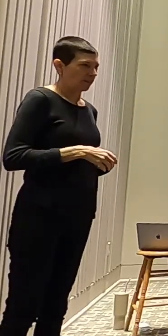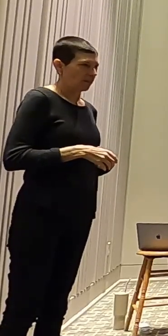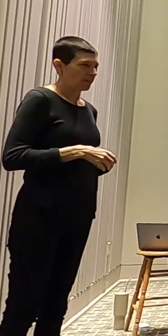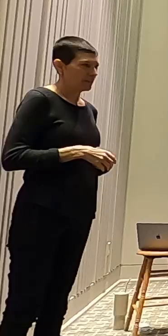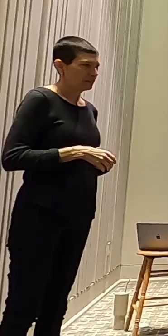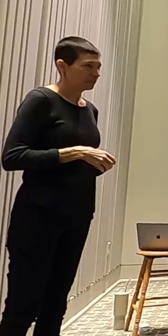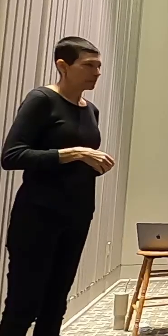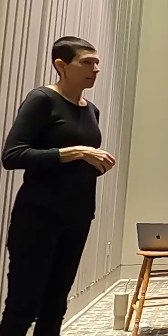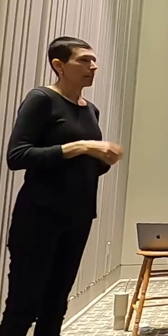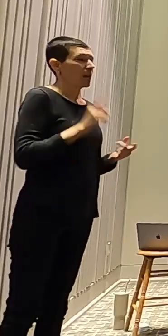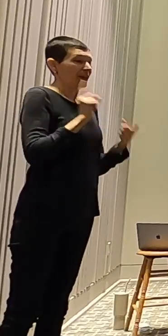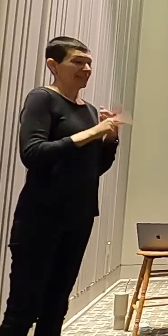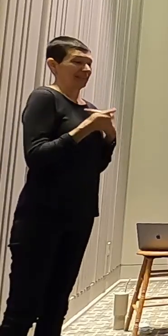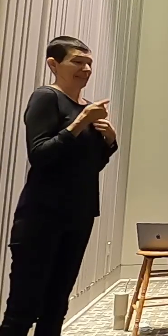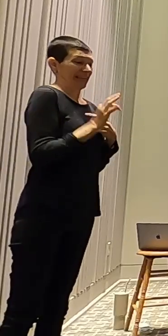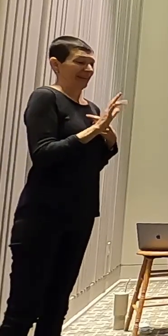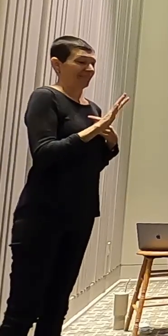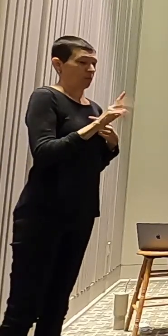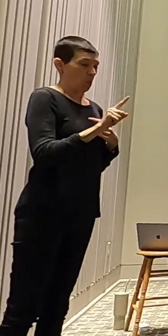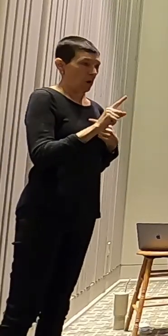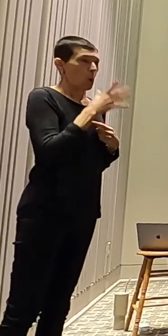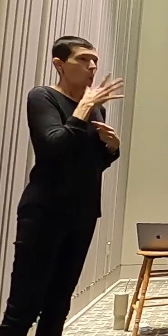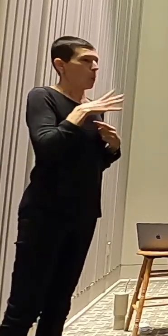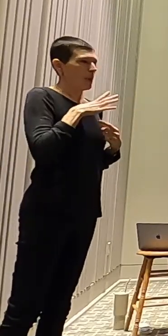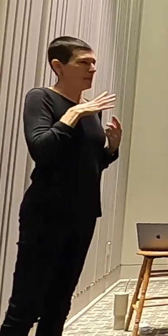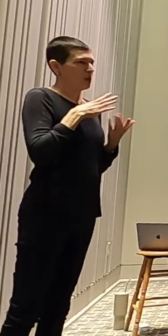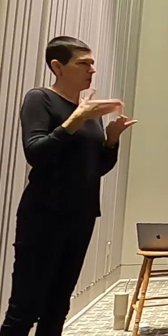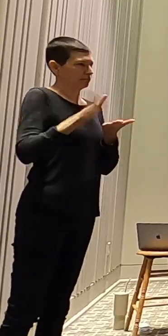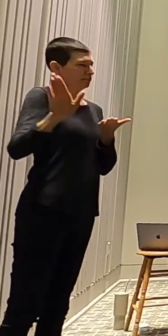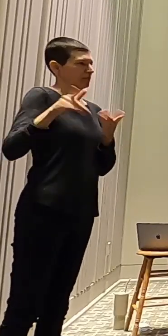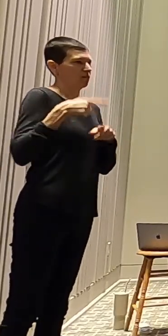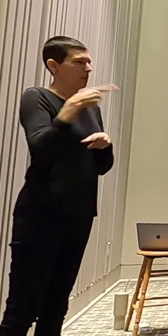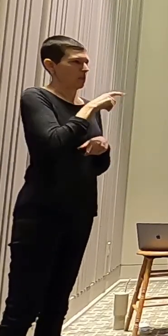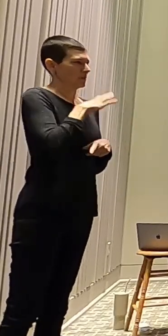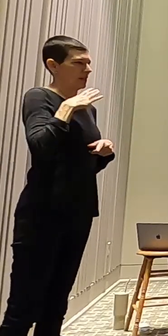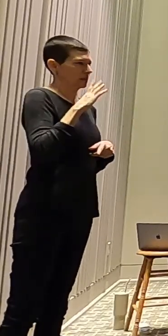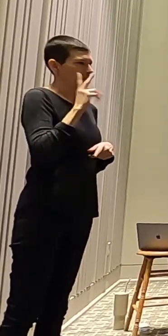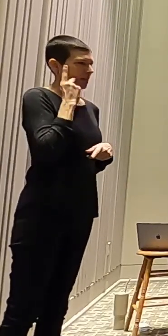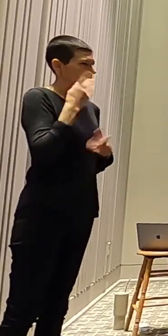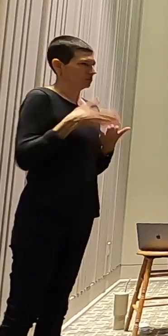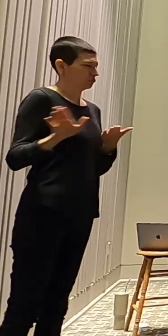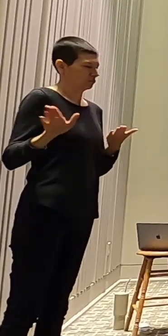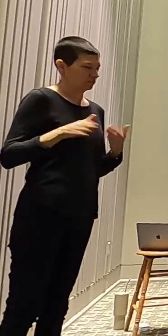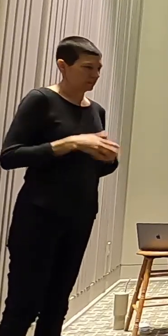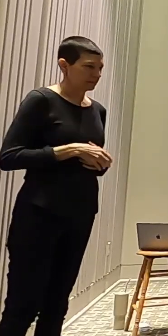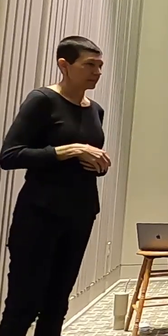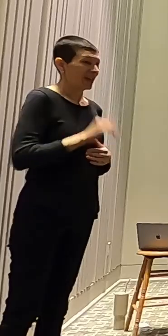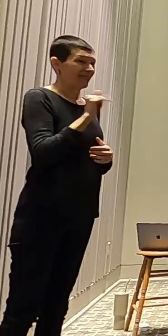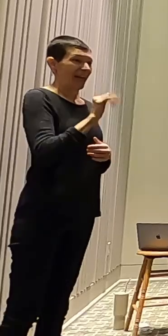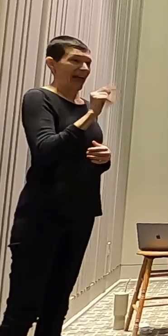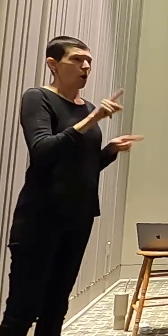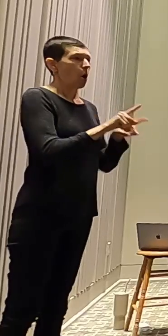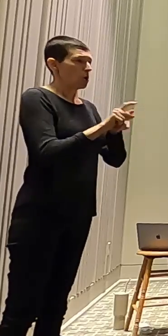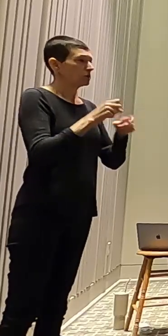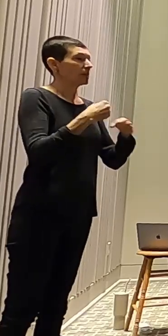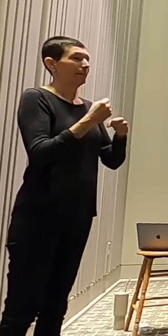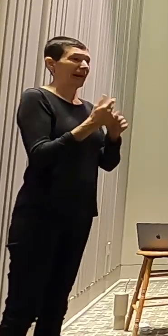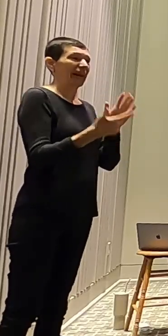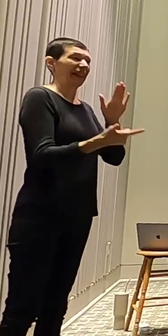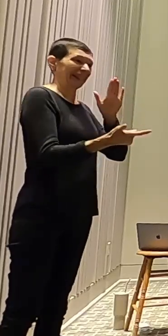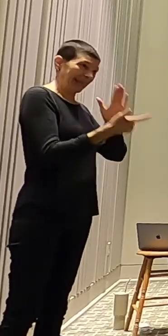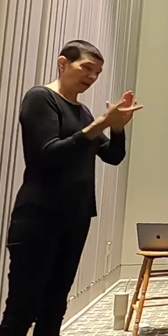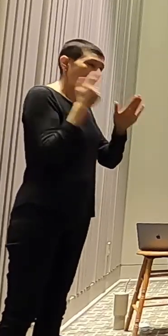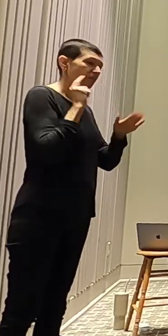And until 1951, women were excluded from these band council politics. So the act also made it illegal for First